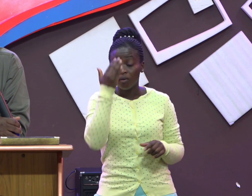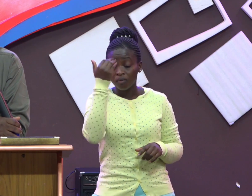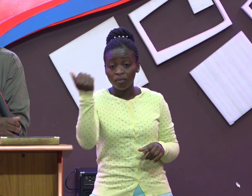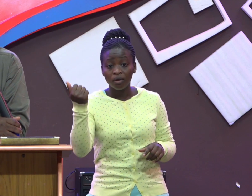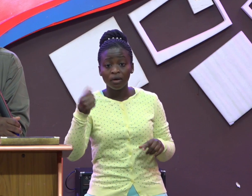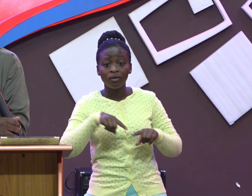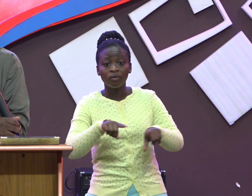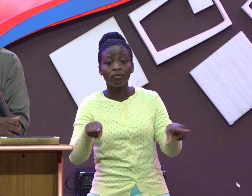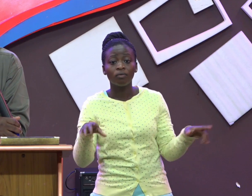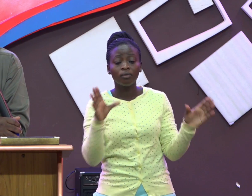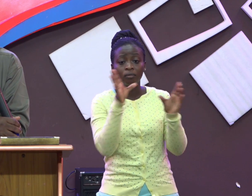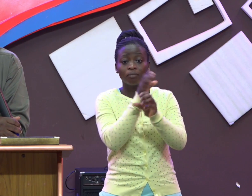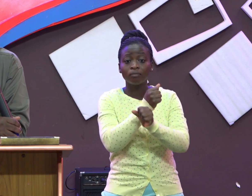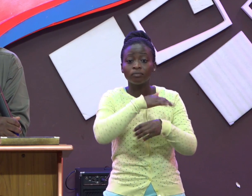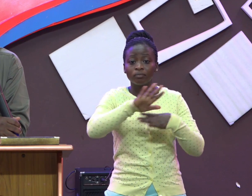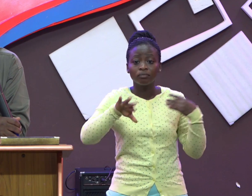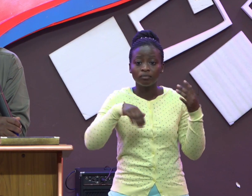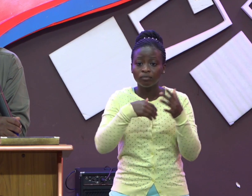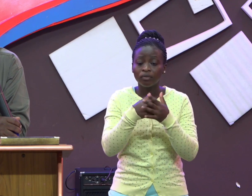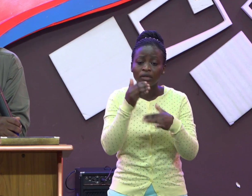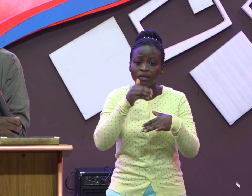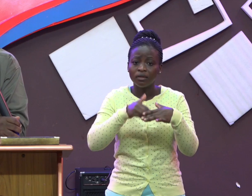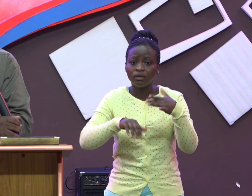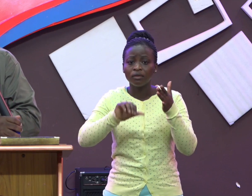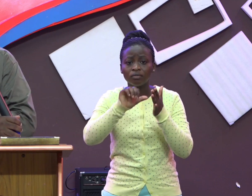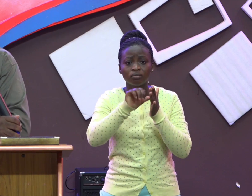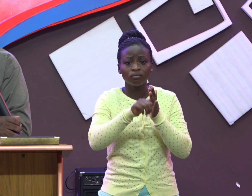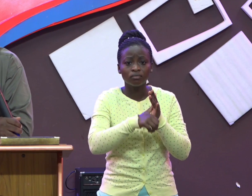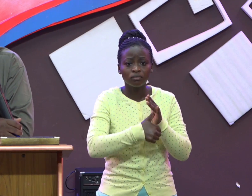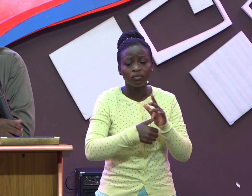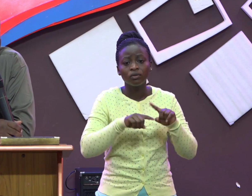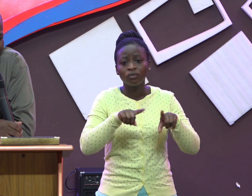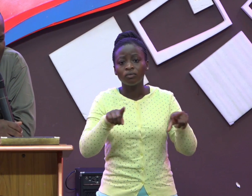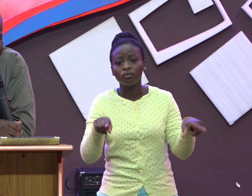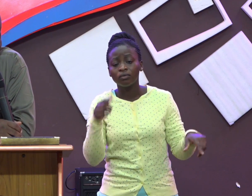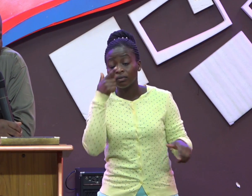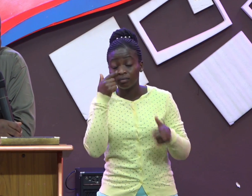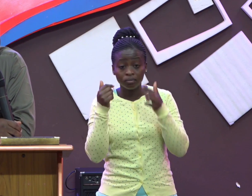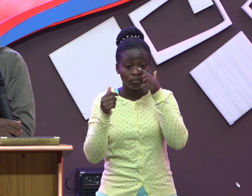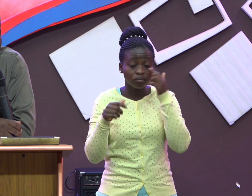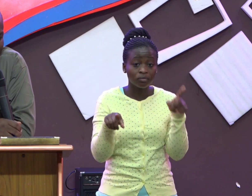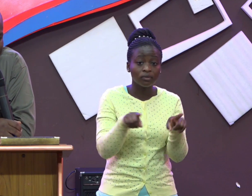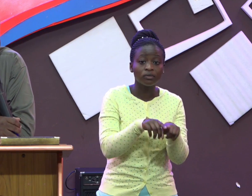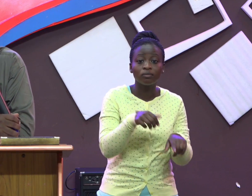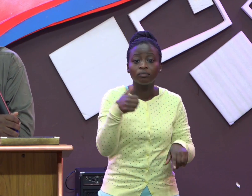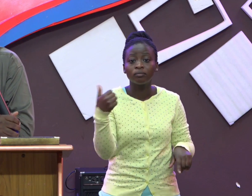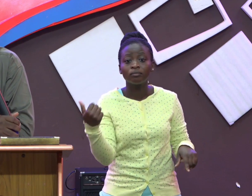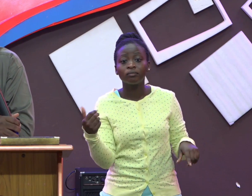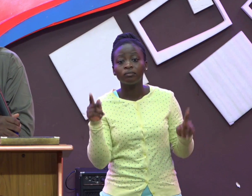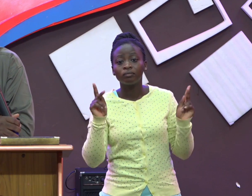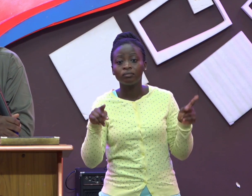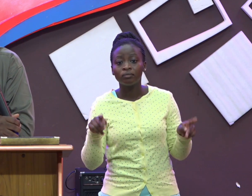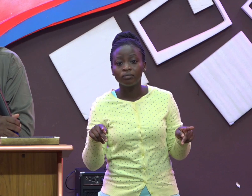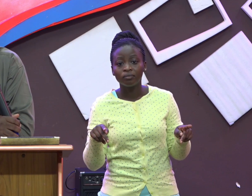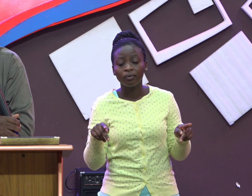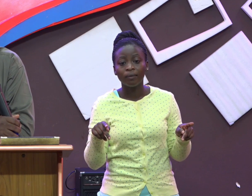do we miss out on all those? In troubles, we cry like others. In distress,